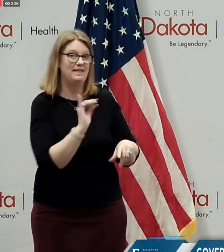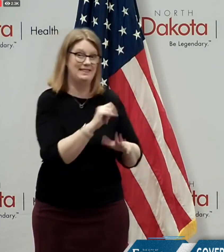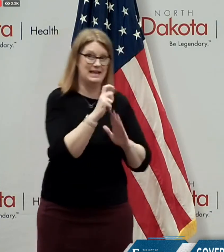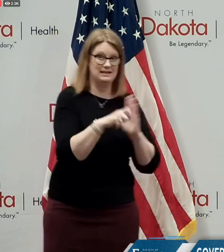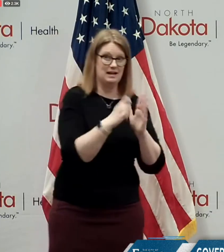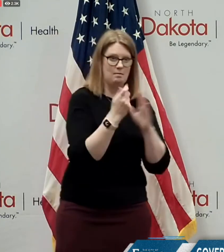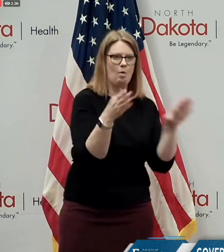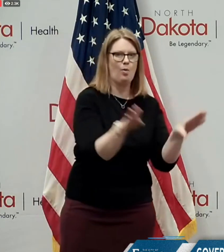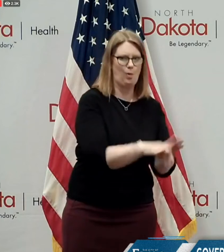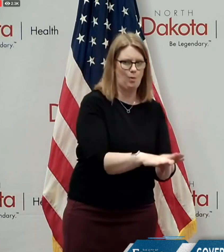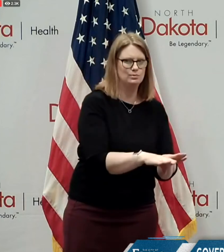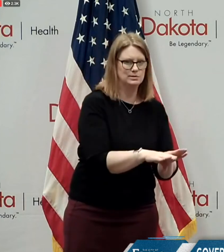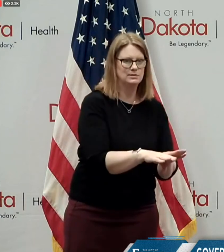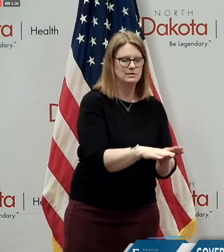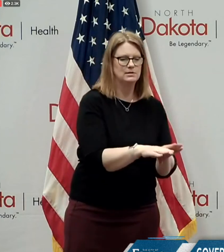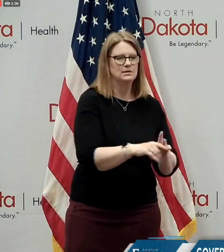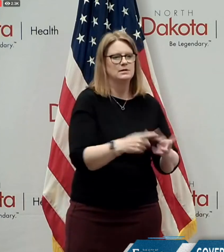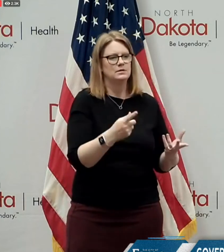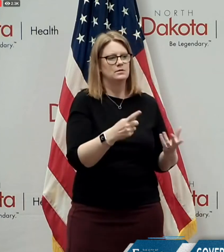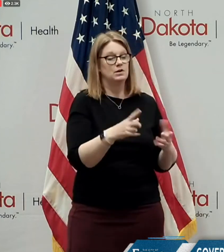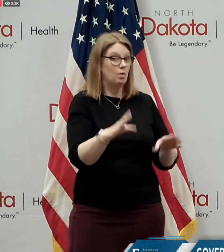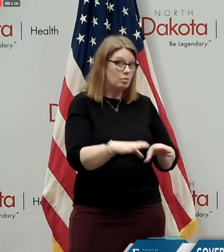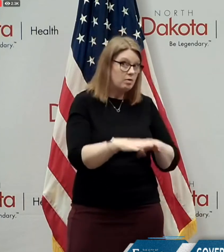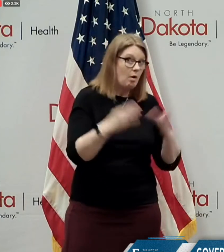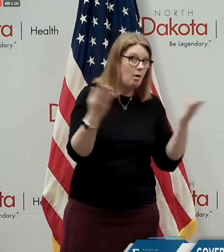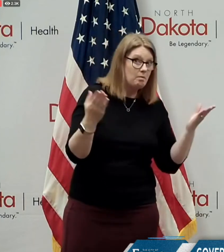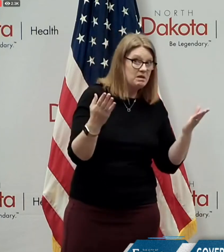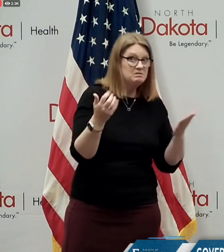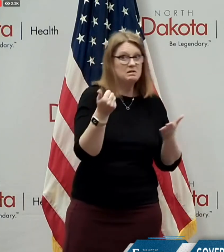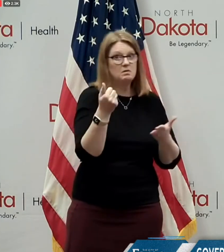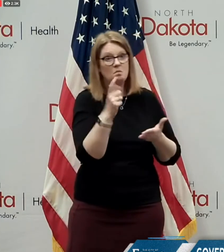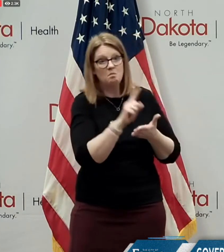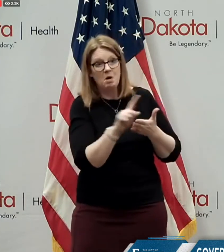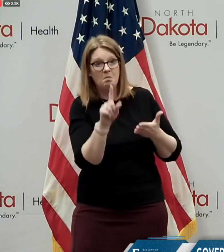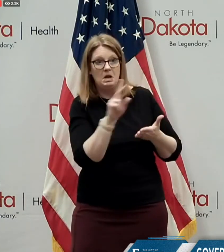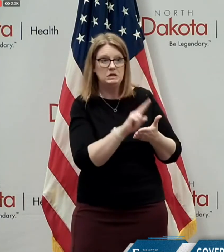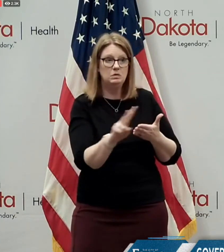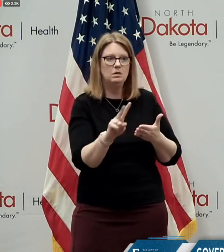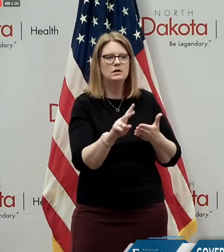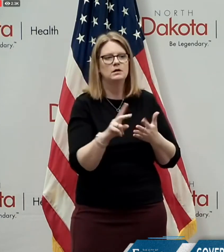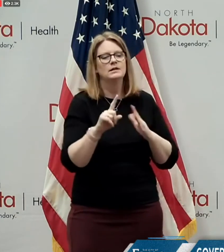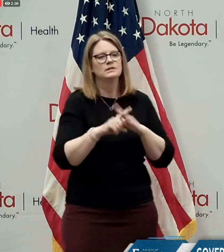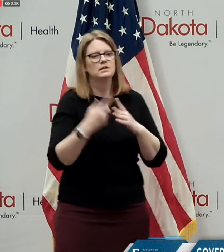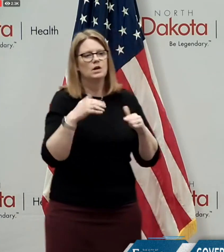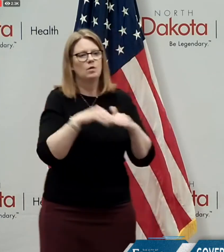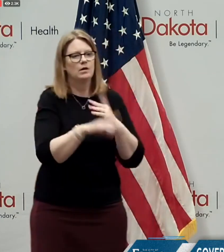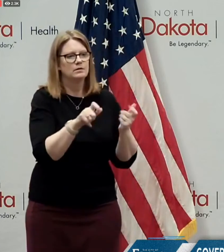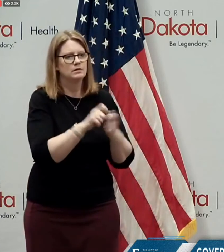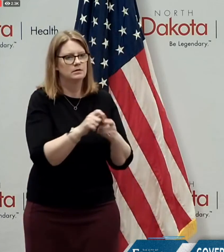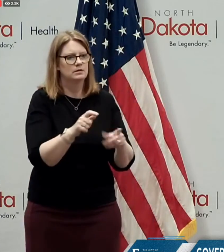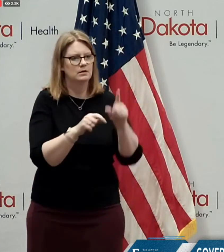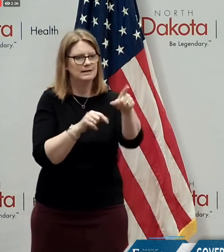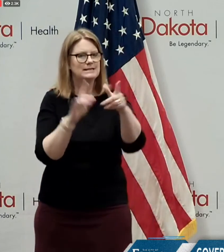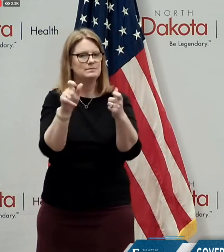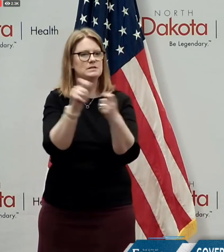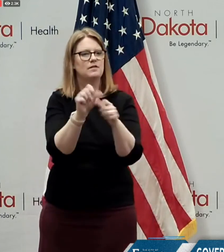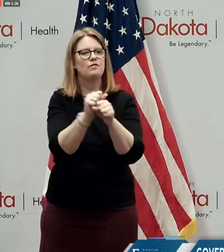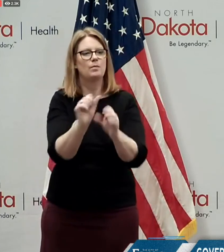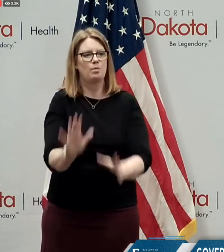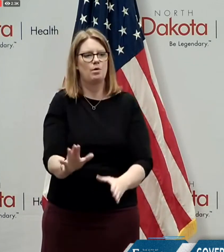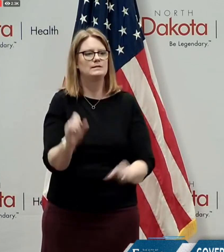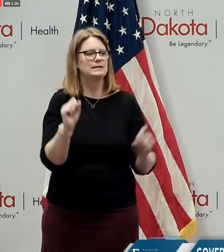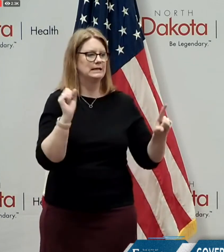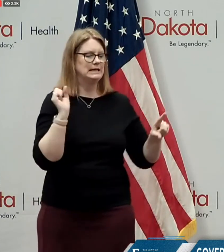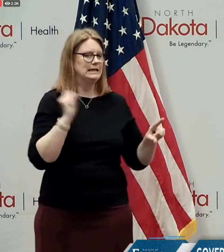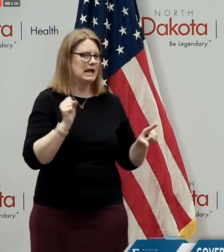So we want to get that feel once they've opened, give it a couple weeks or so, and then start going in. So specifically, it's for the employees? Yes. And